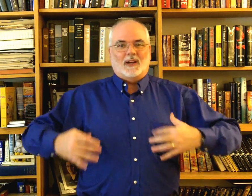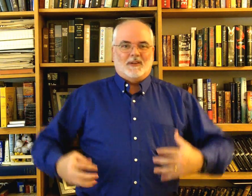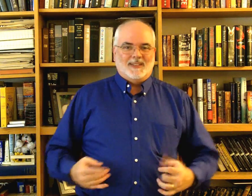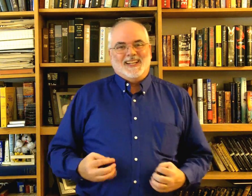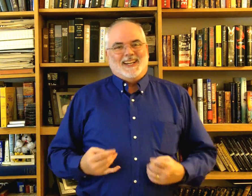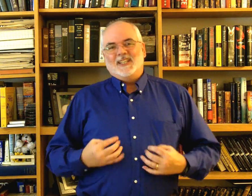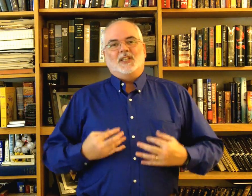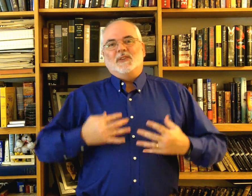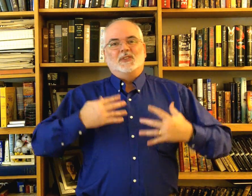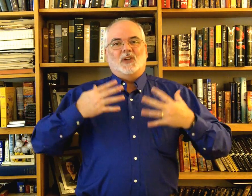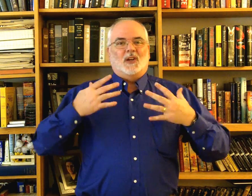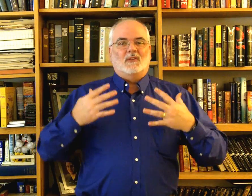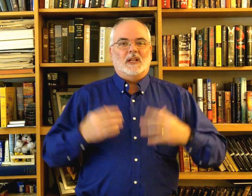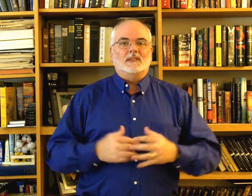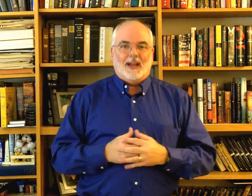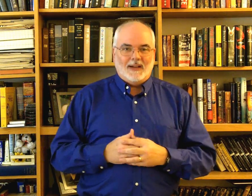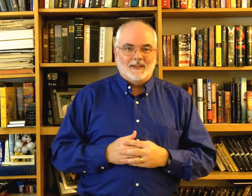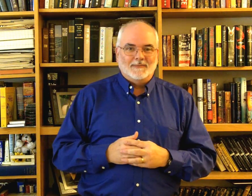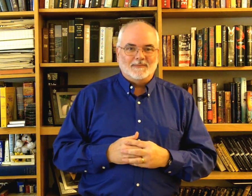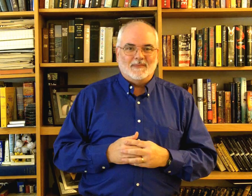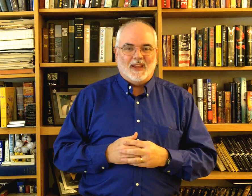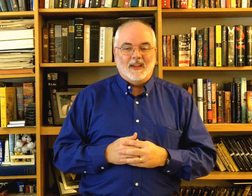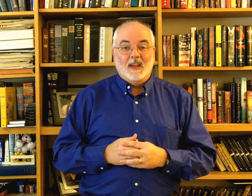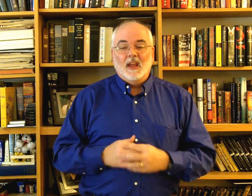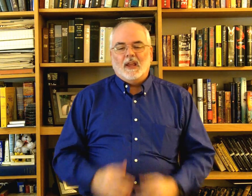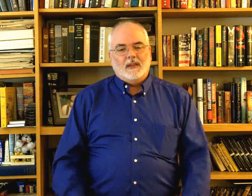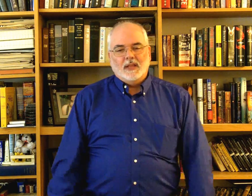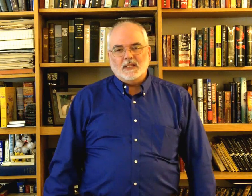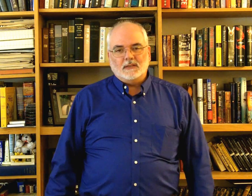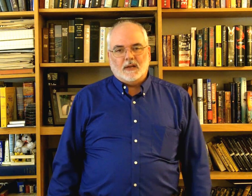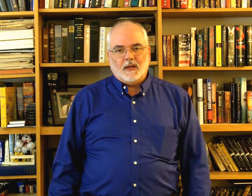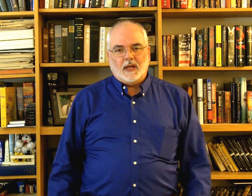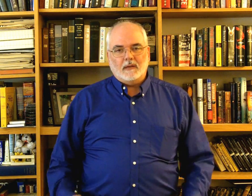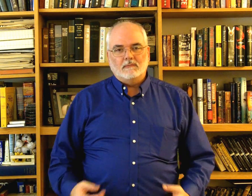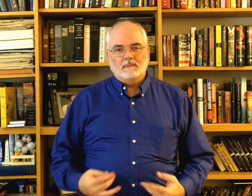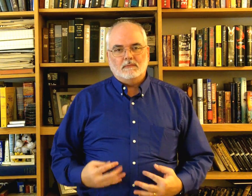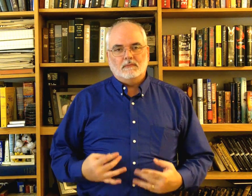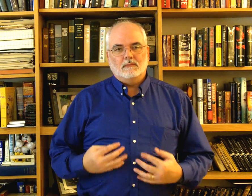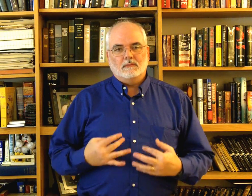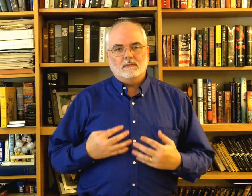it, and it just feels good all over. That's delight. Okay? This is not delight.